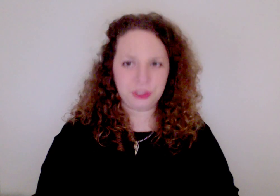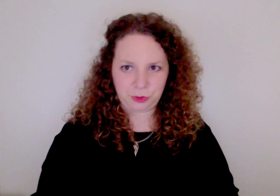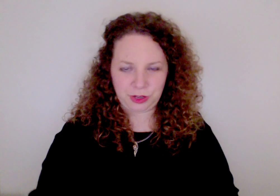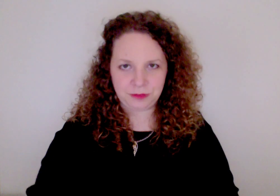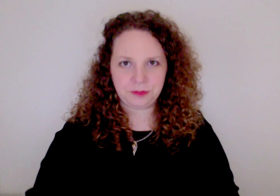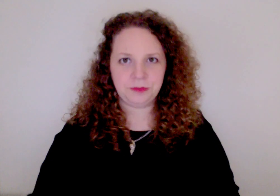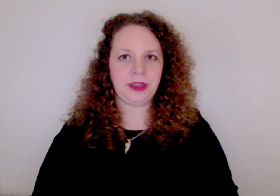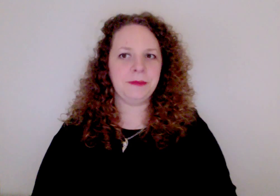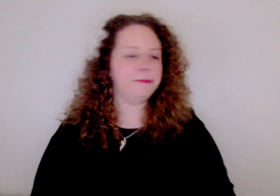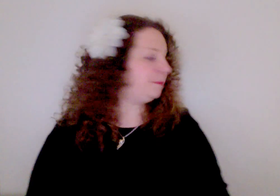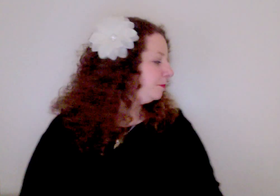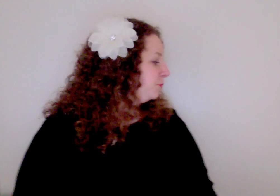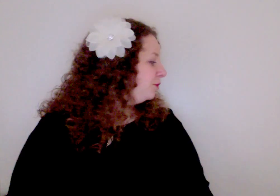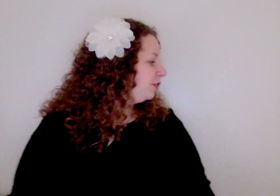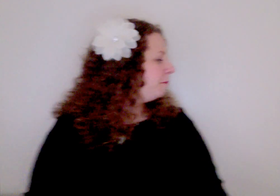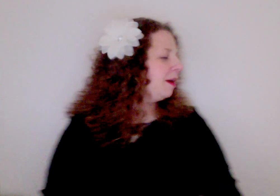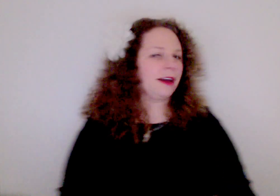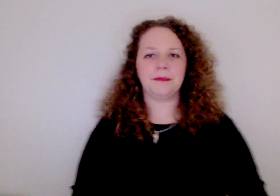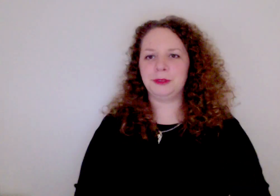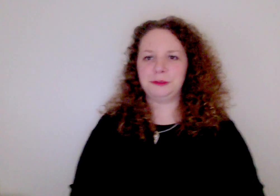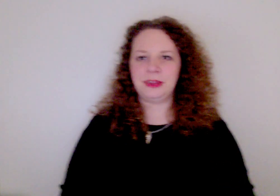one, okay? So if I can back up a little bit here.